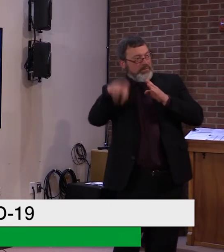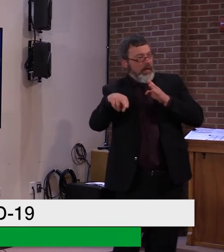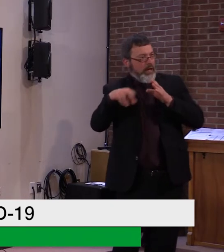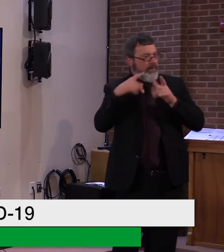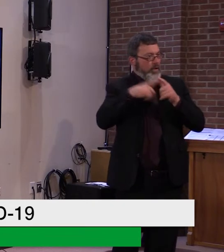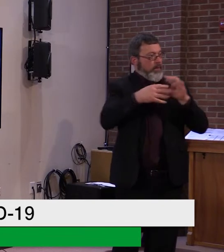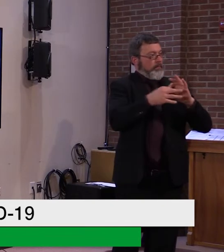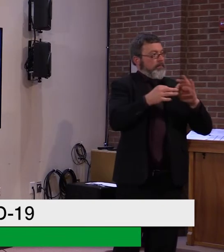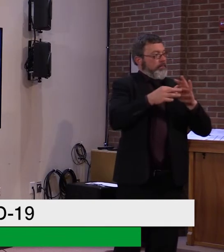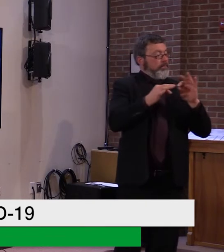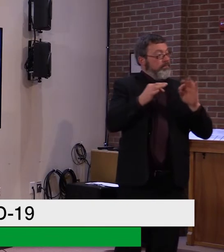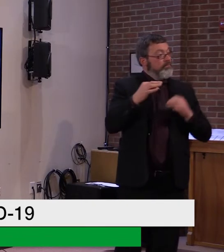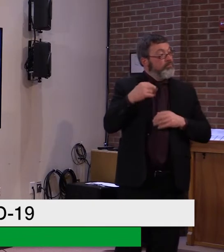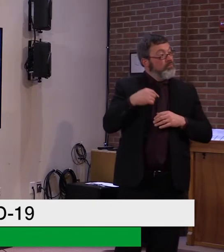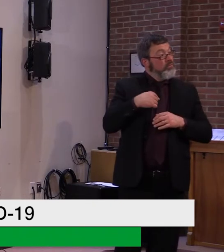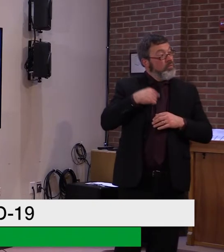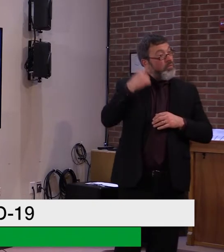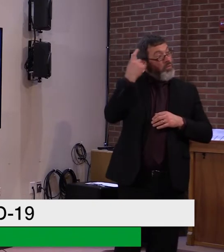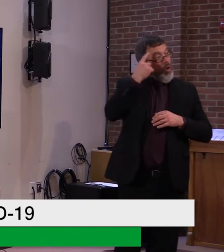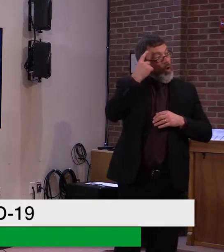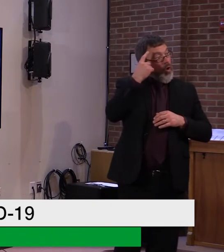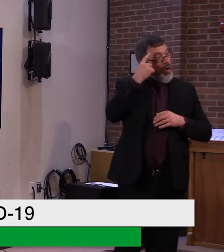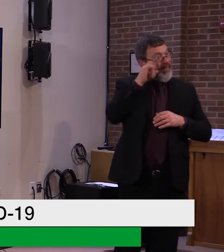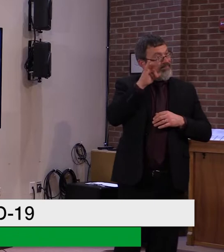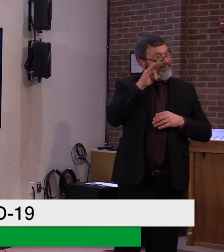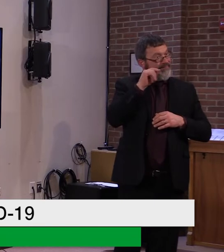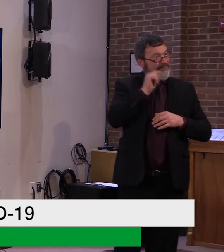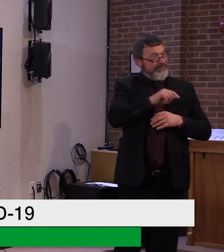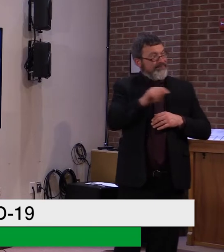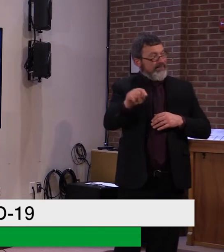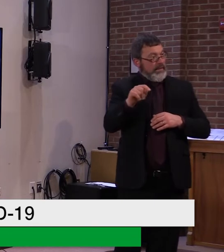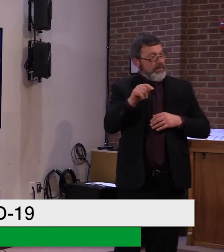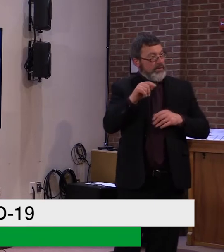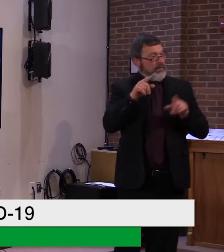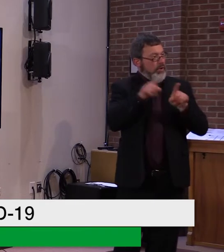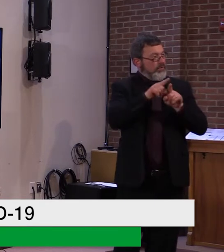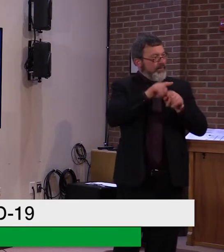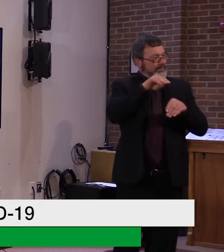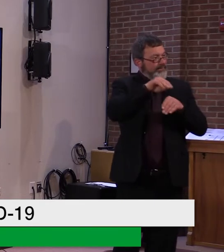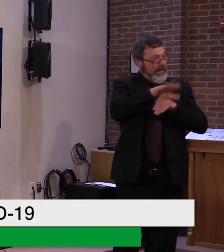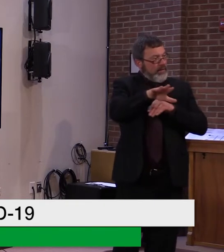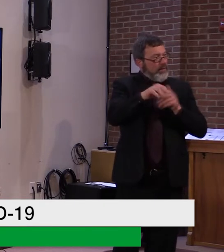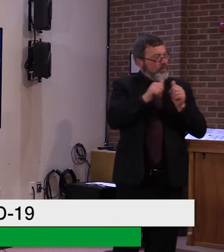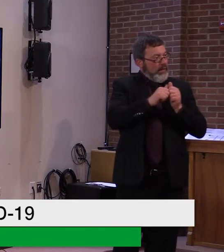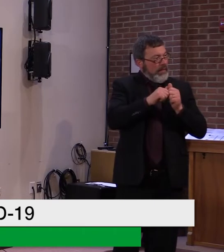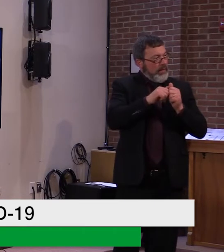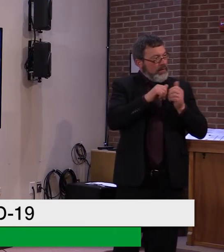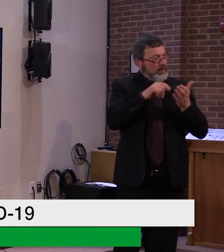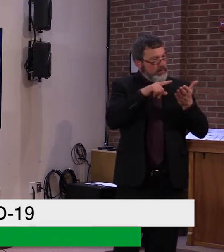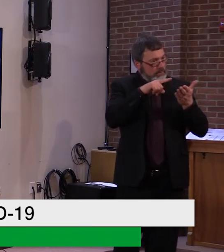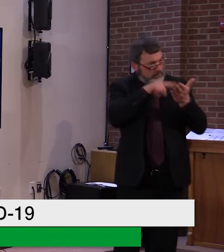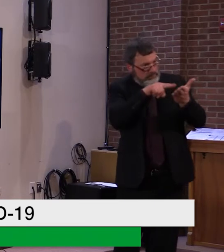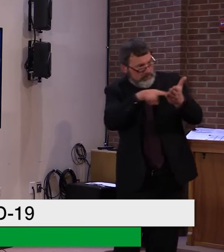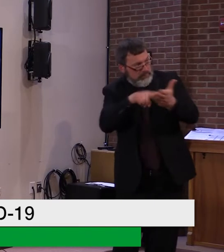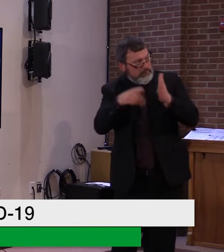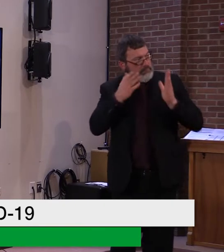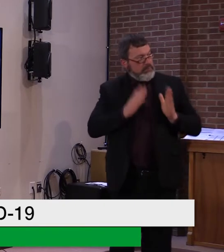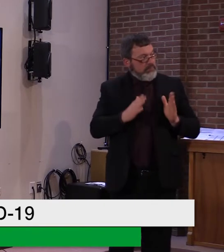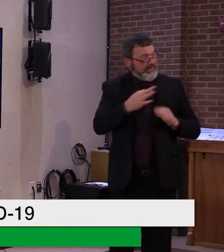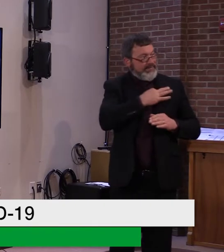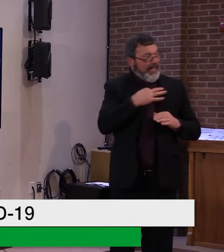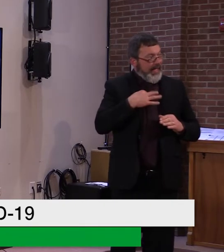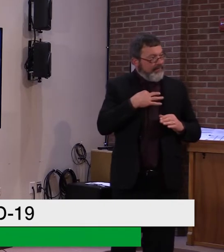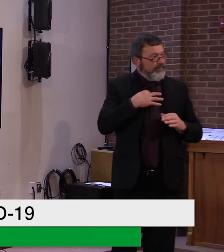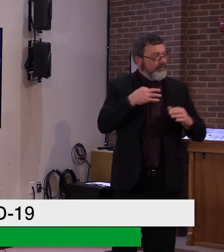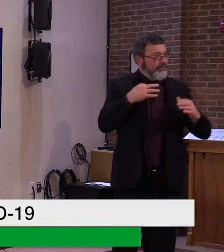tracing staff um to deal with the high numbers of cases we've been seeing this week and we'll probably continue to see some high numbers